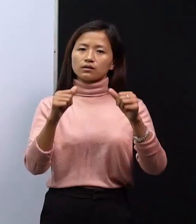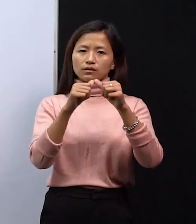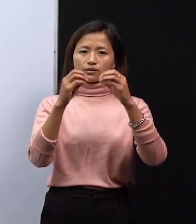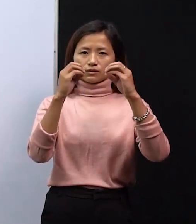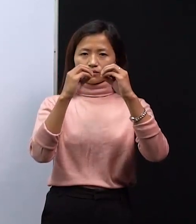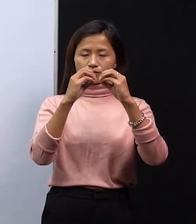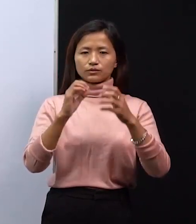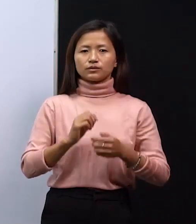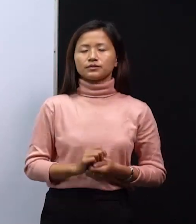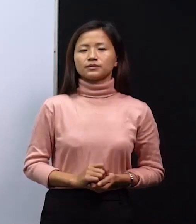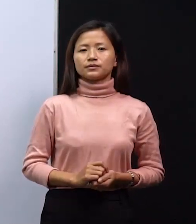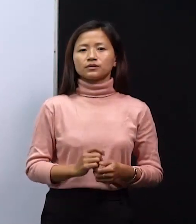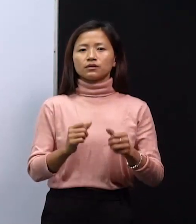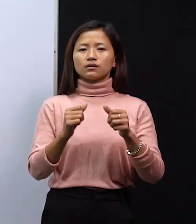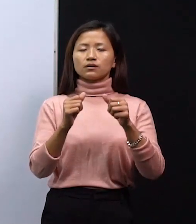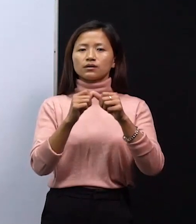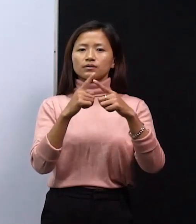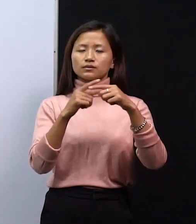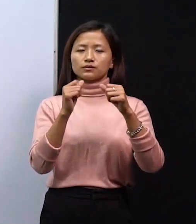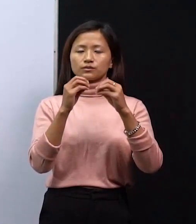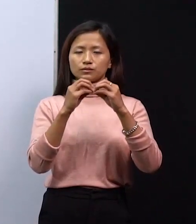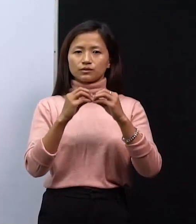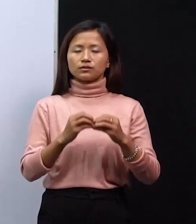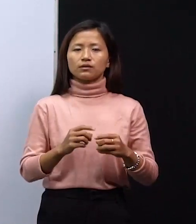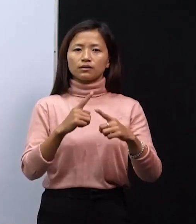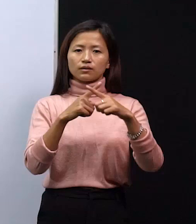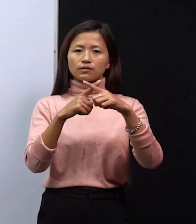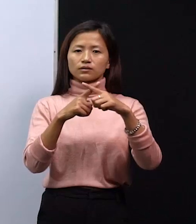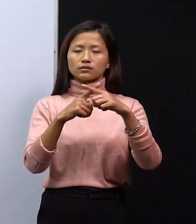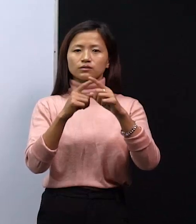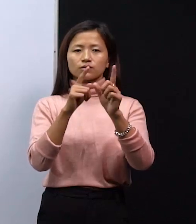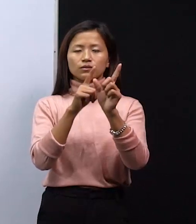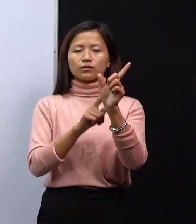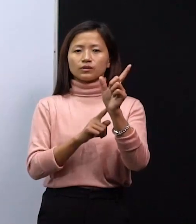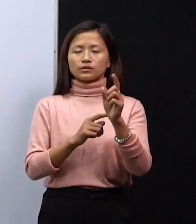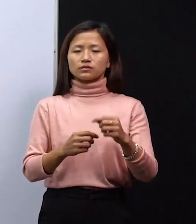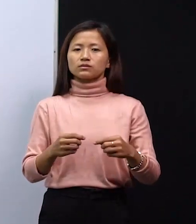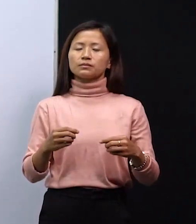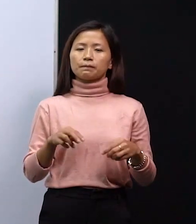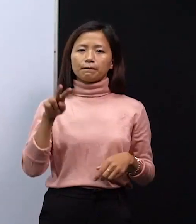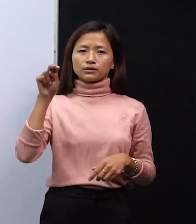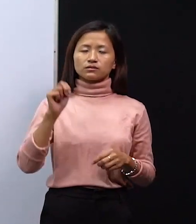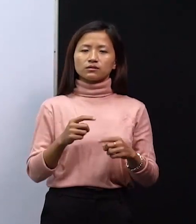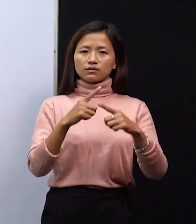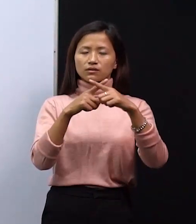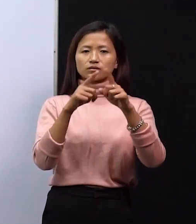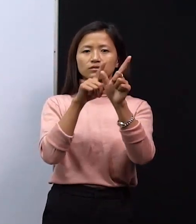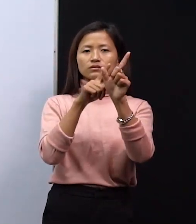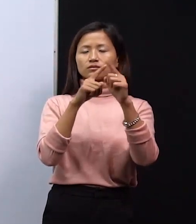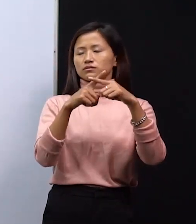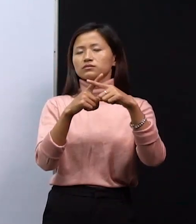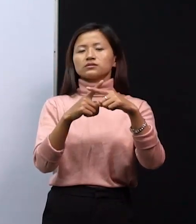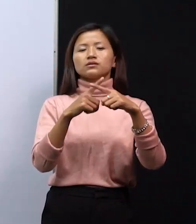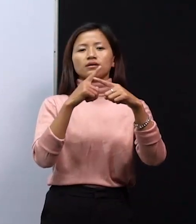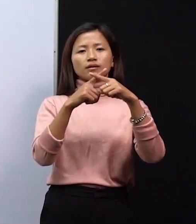okay? If I write XY, it means X into Y, all right? So AB